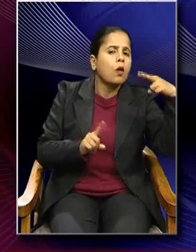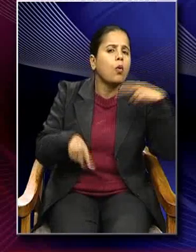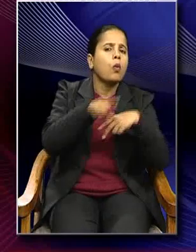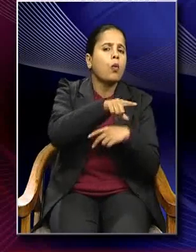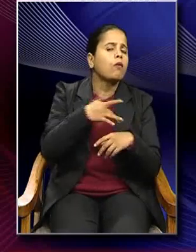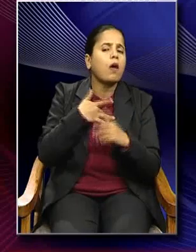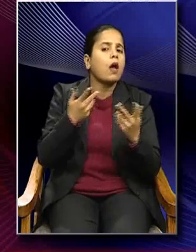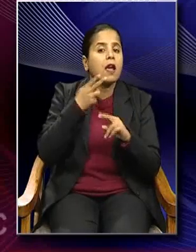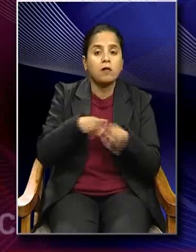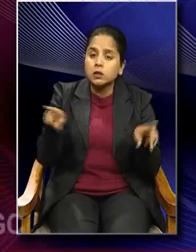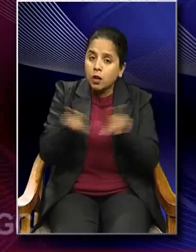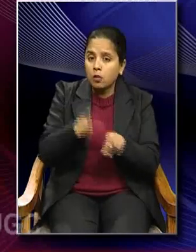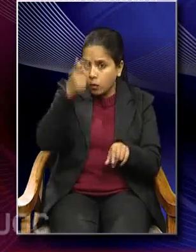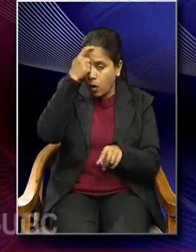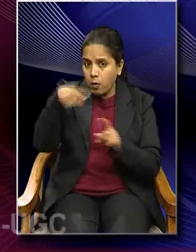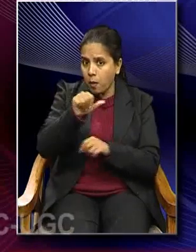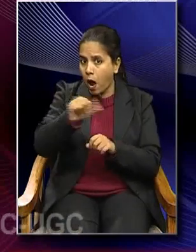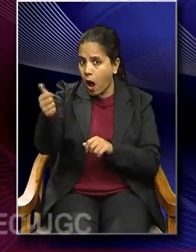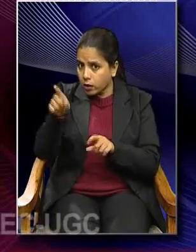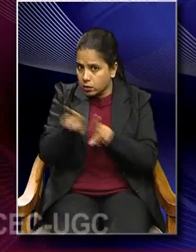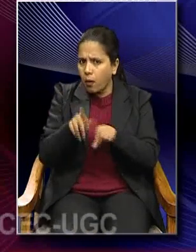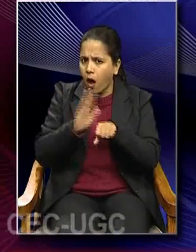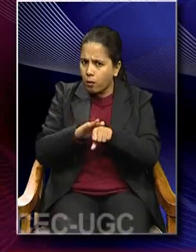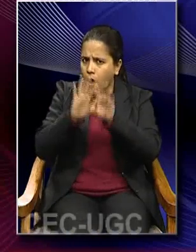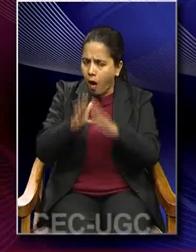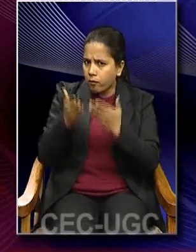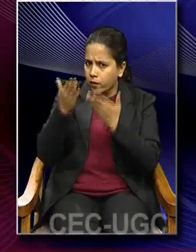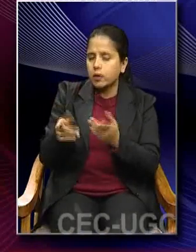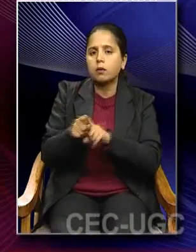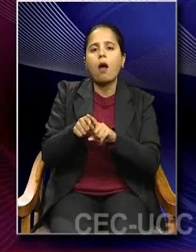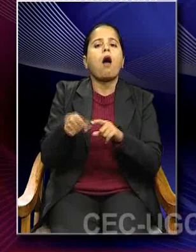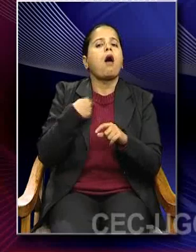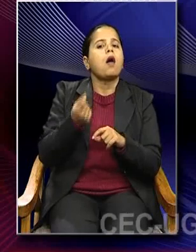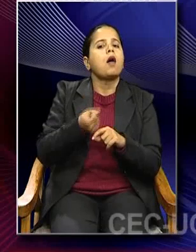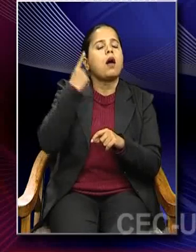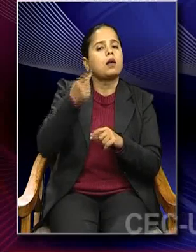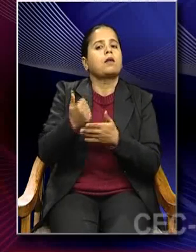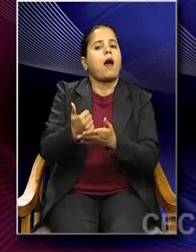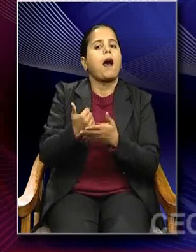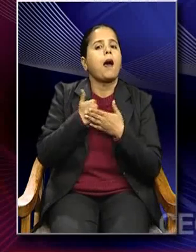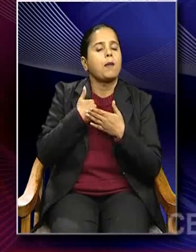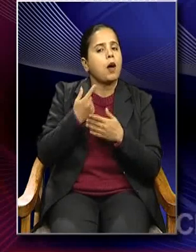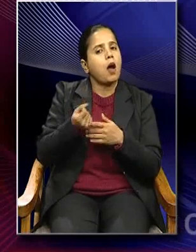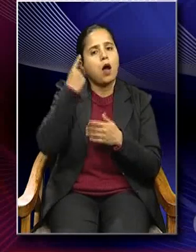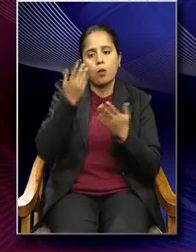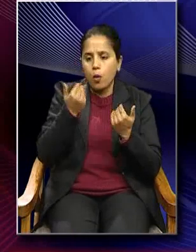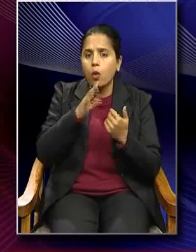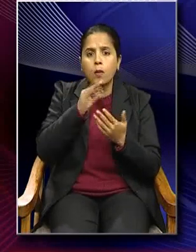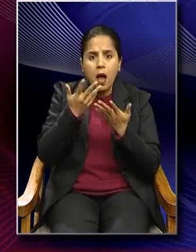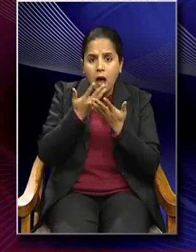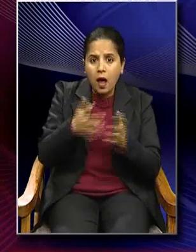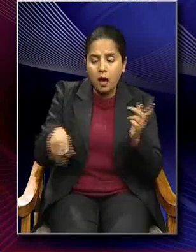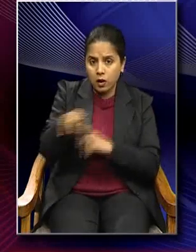same problem was faced by someone else? And that will help us to understand that has